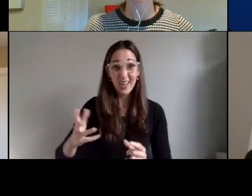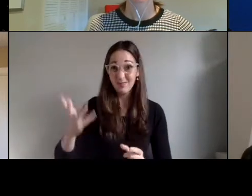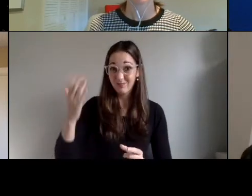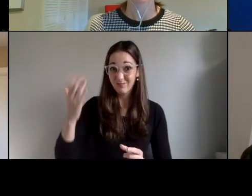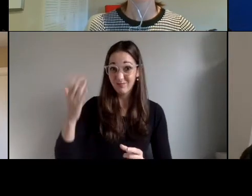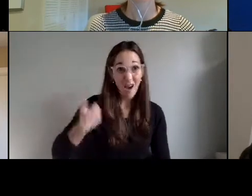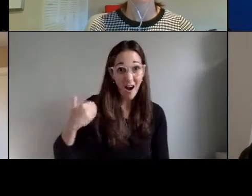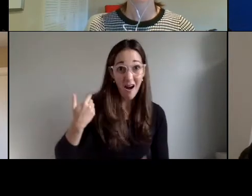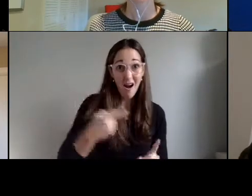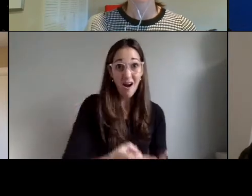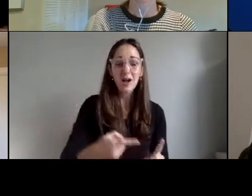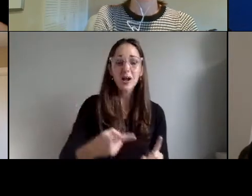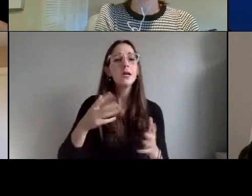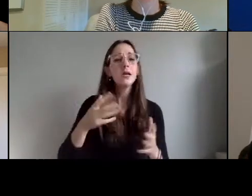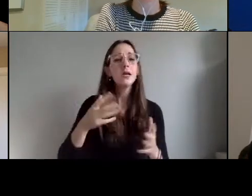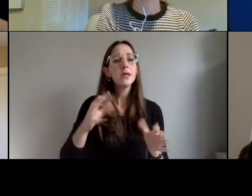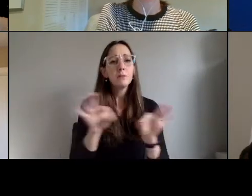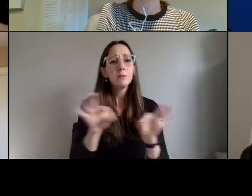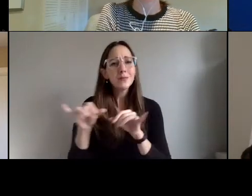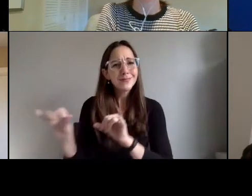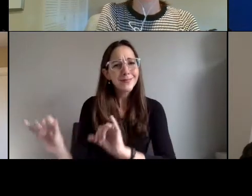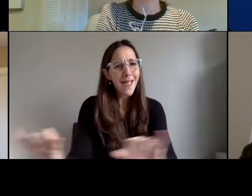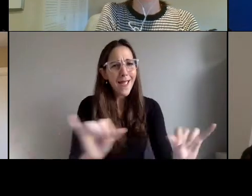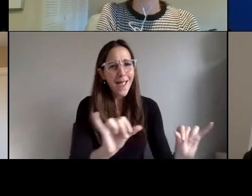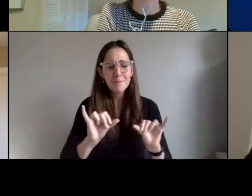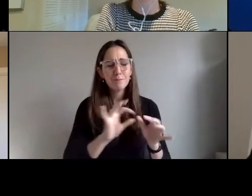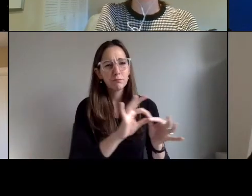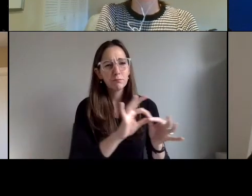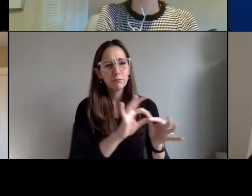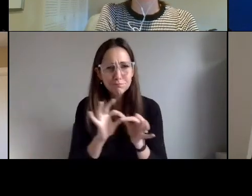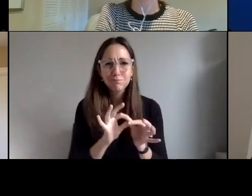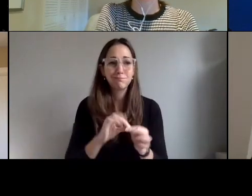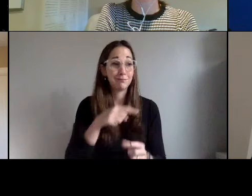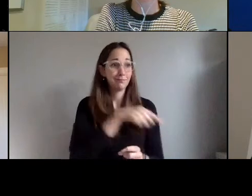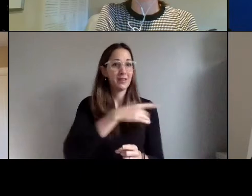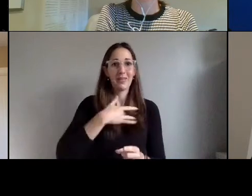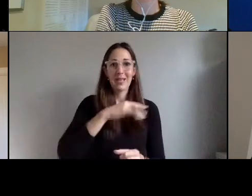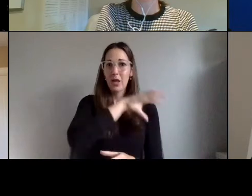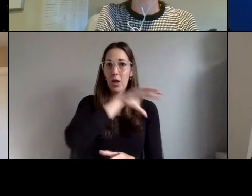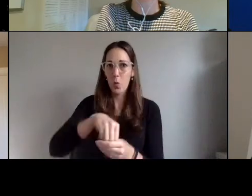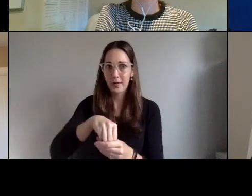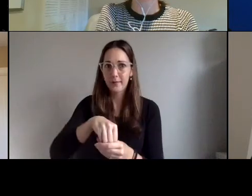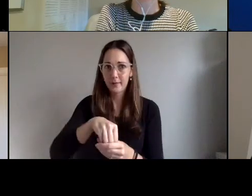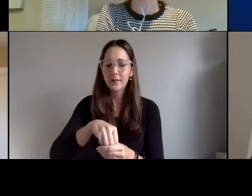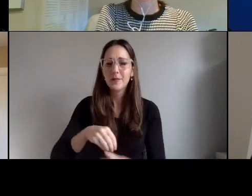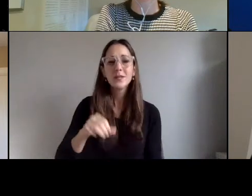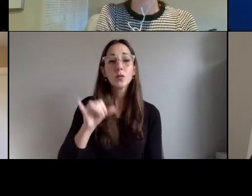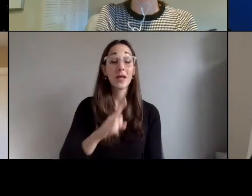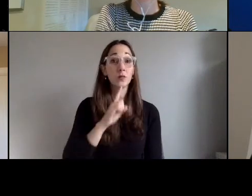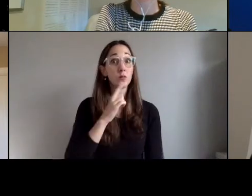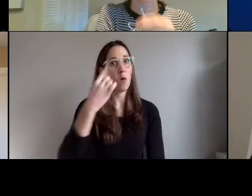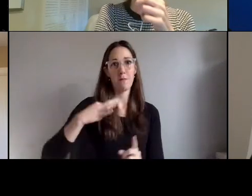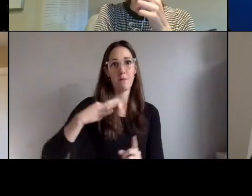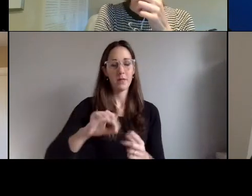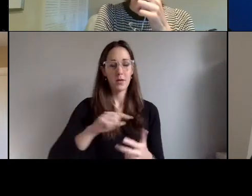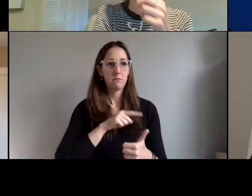of including. And then, yeah, so I think that was probably a key takeaway, was that the